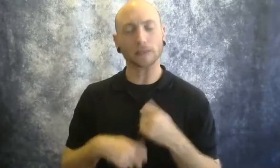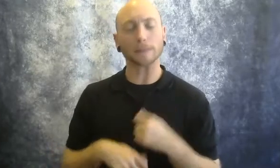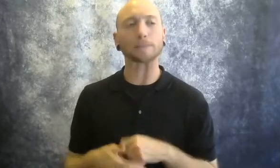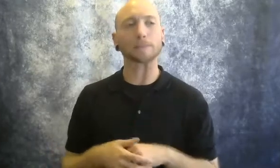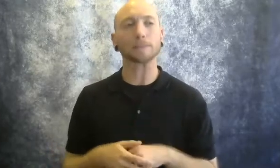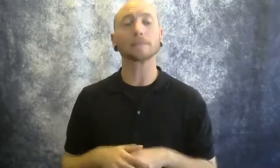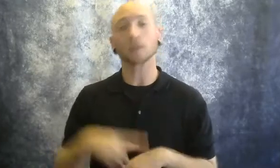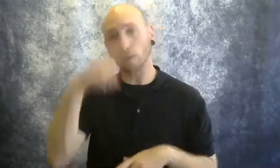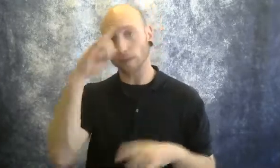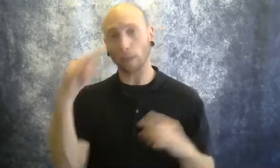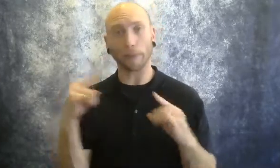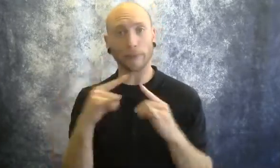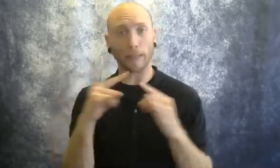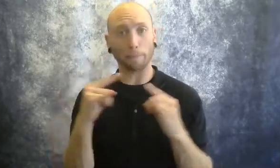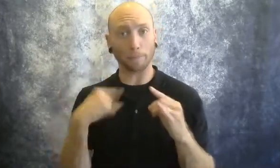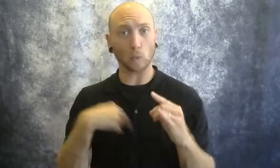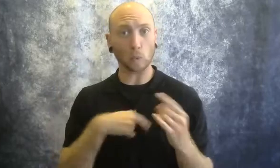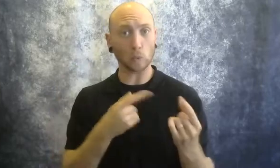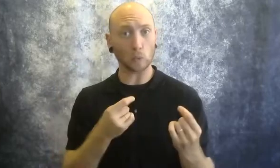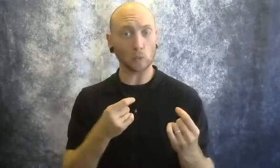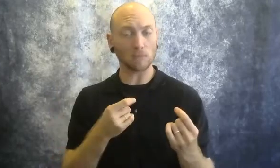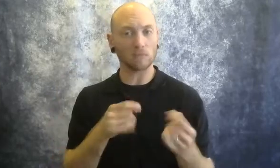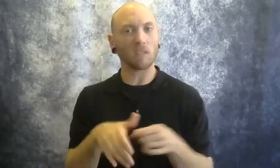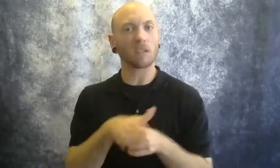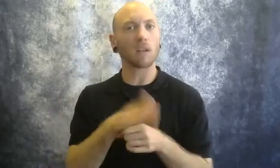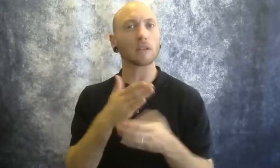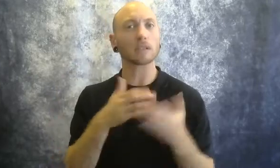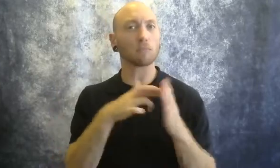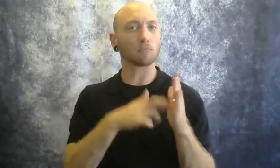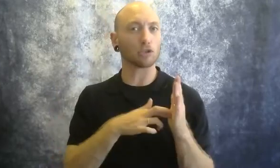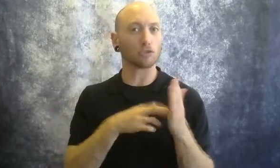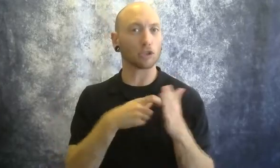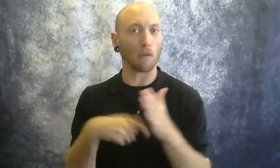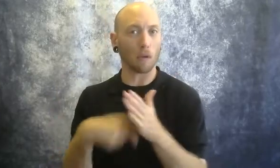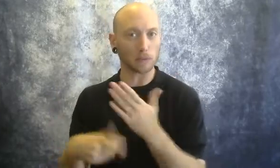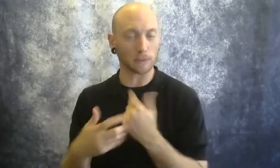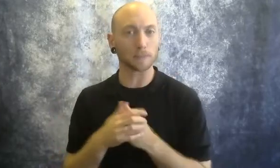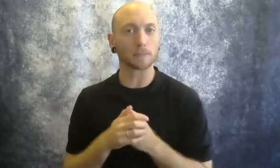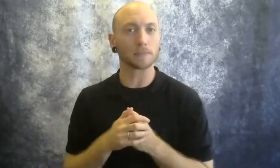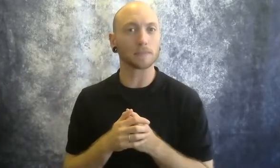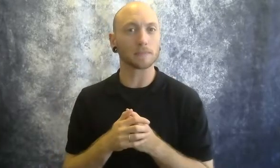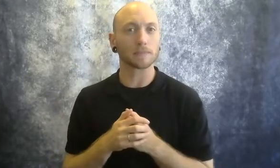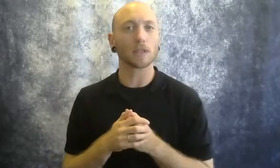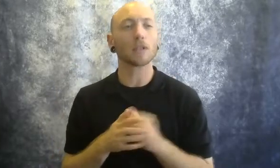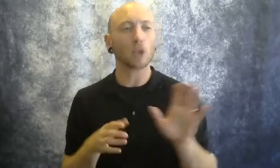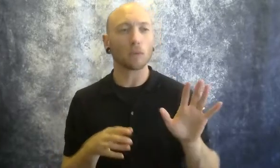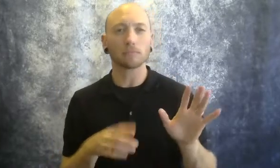tickets. During our summer camp in Clinton, we subsidized registration fees for those unable to